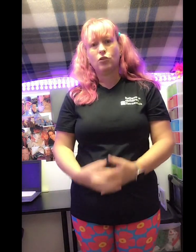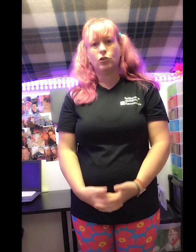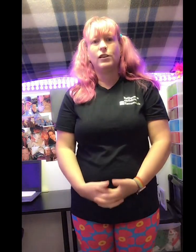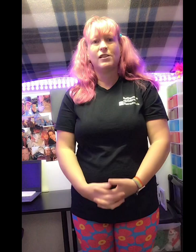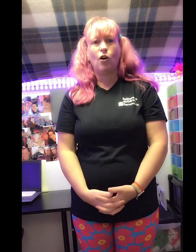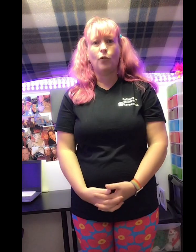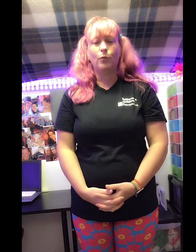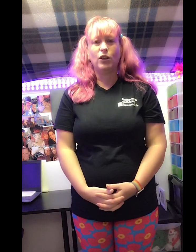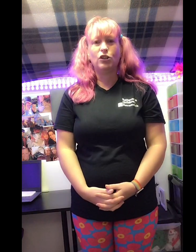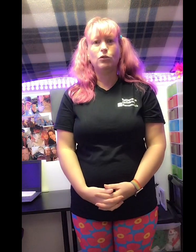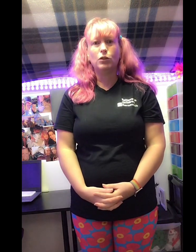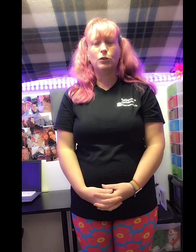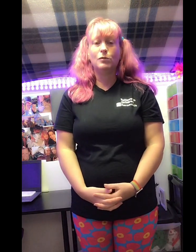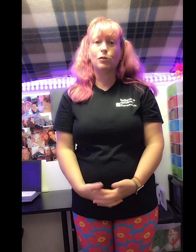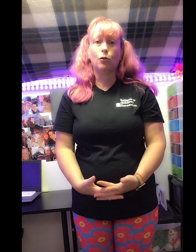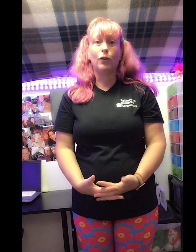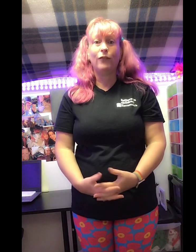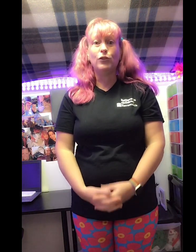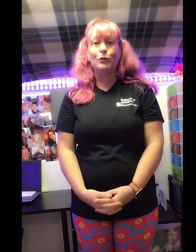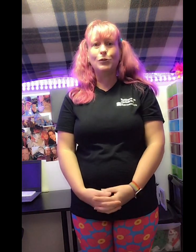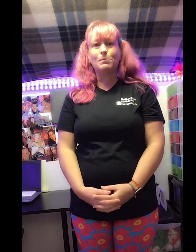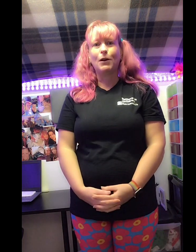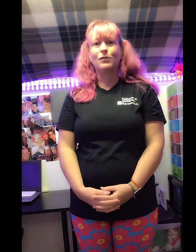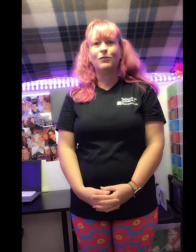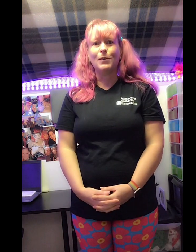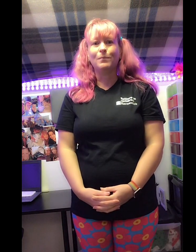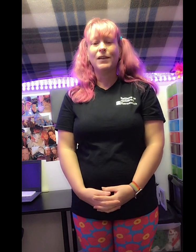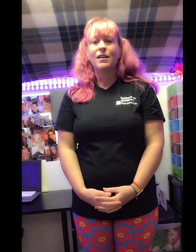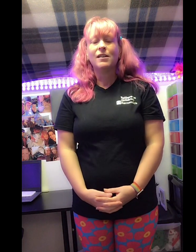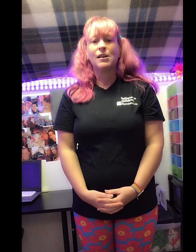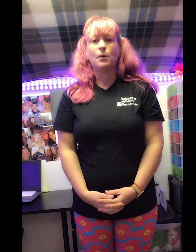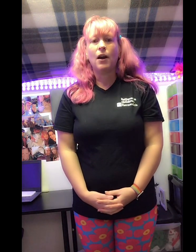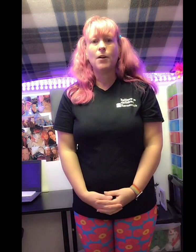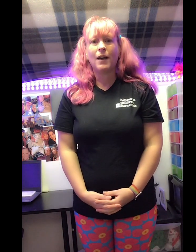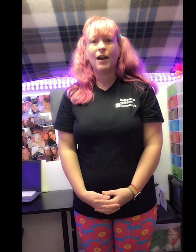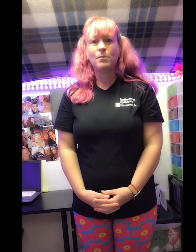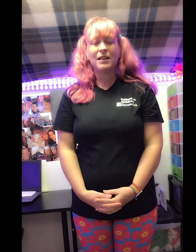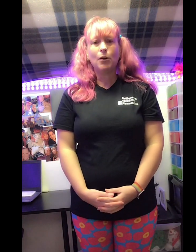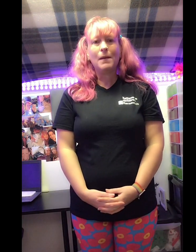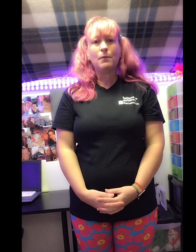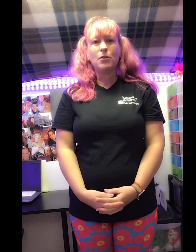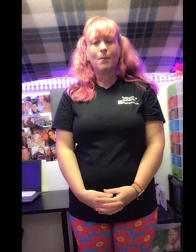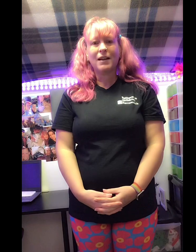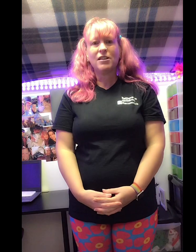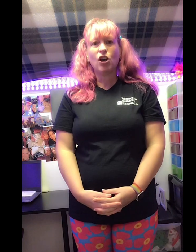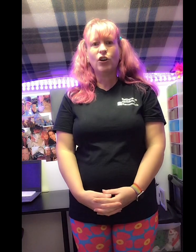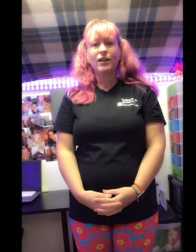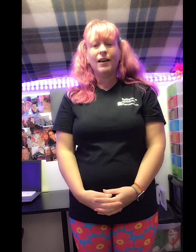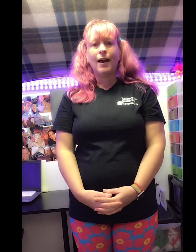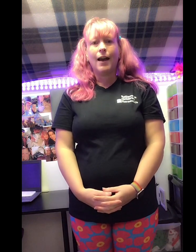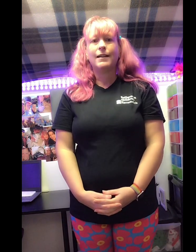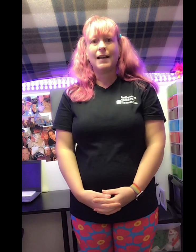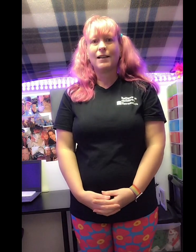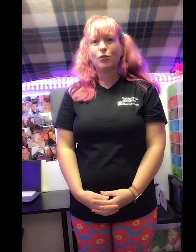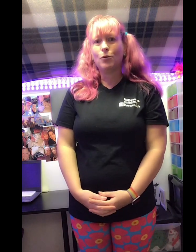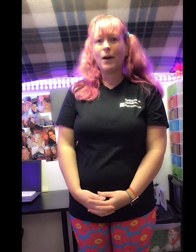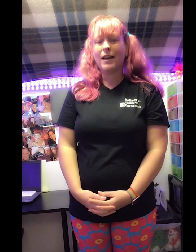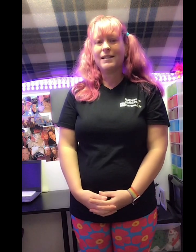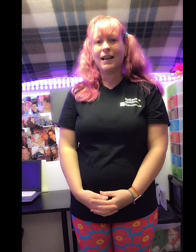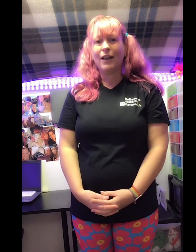choice on which you use, or if you use both of them. So I hope that helps a little bit with your Makaton. And as always, if you've